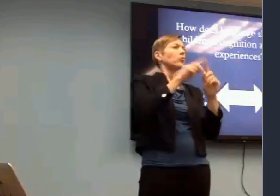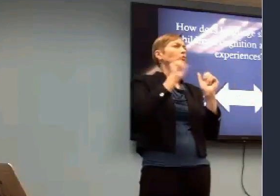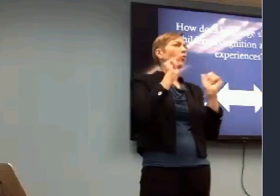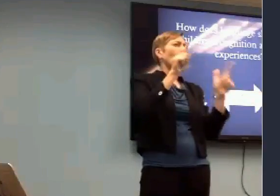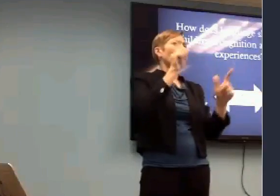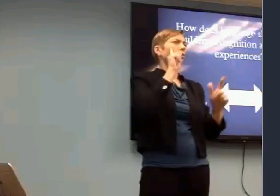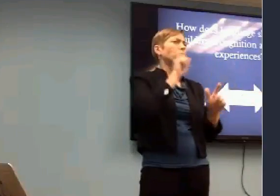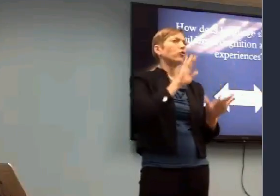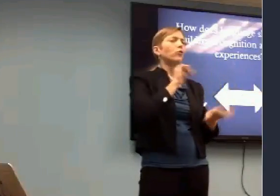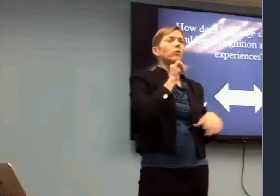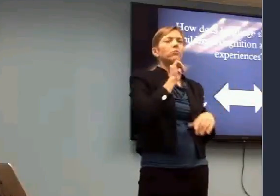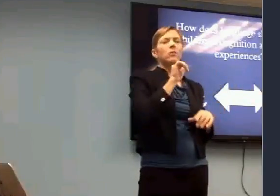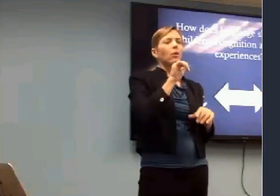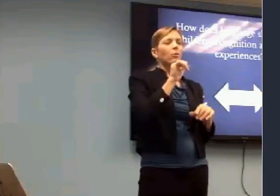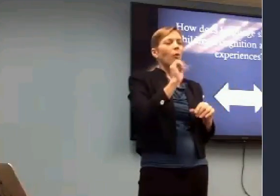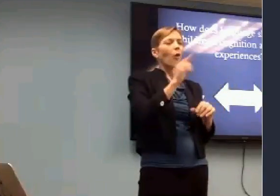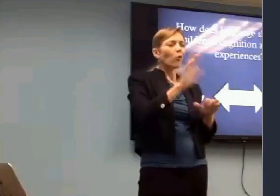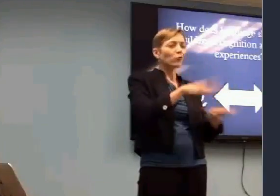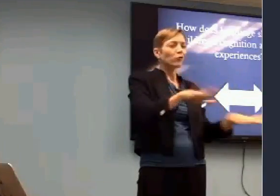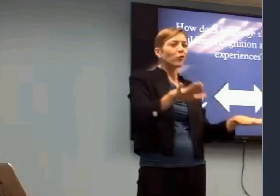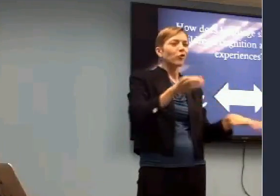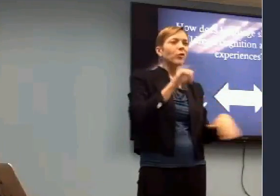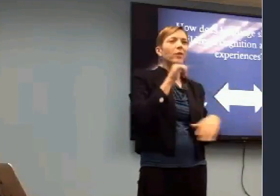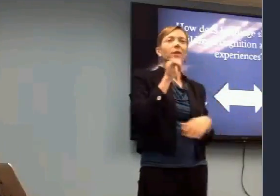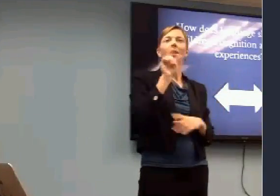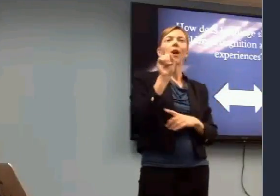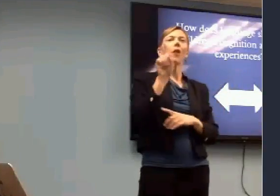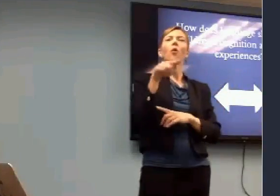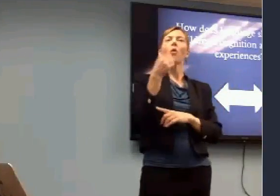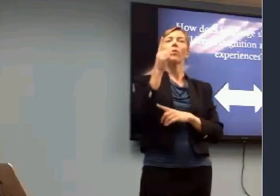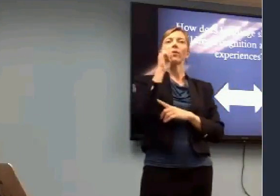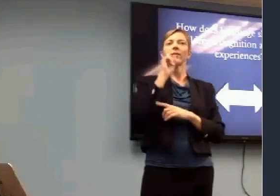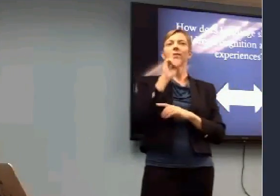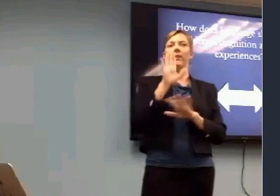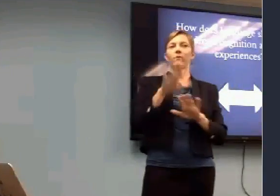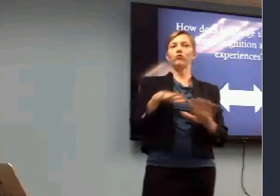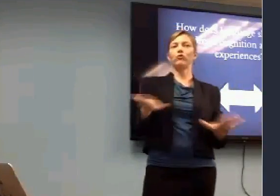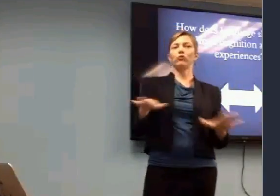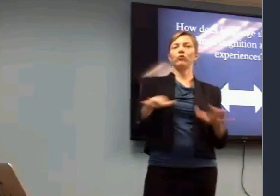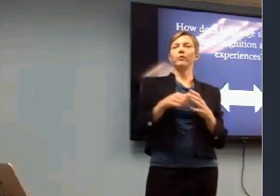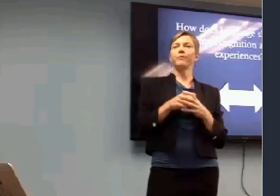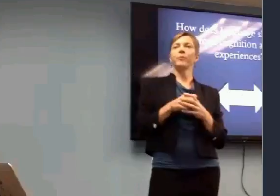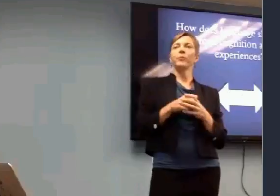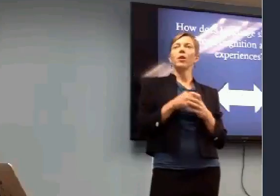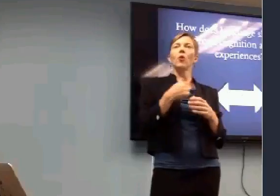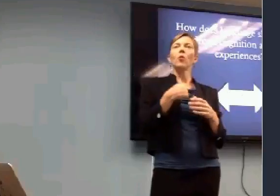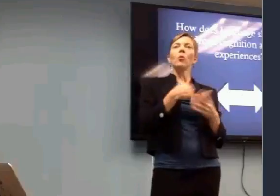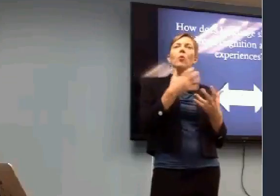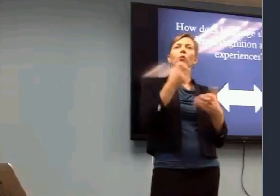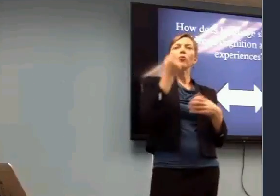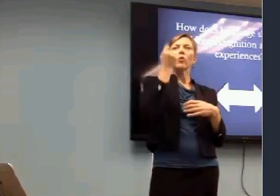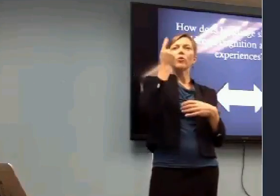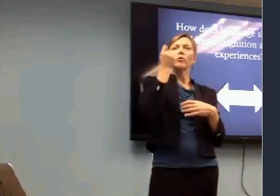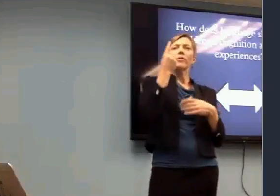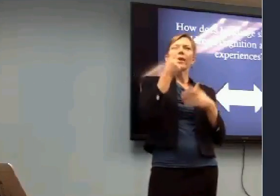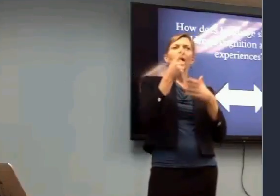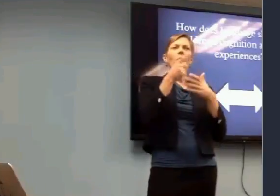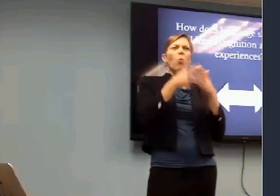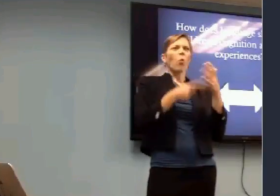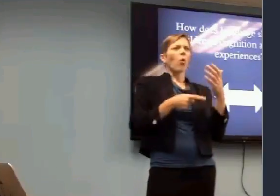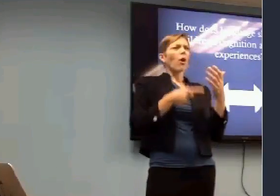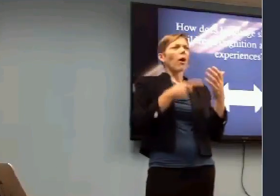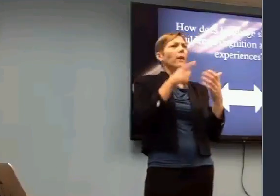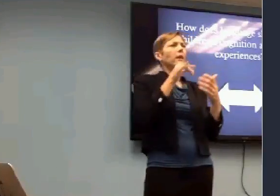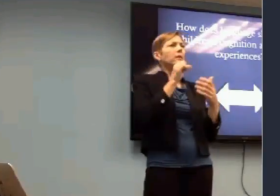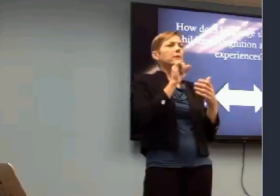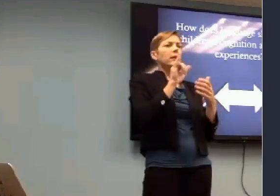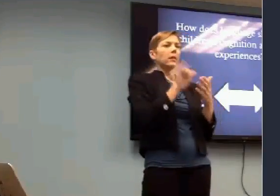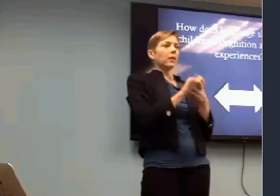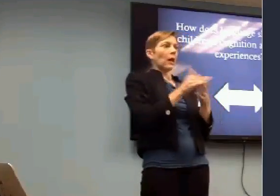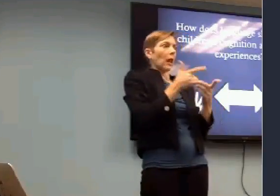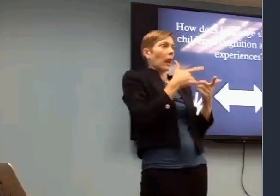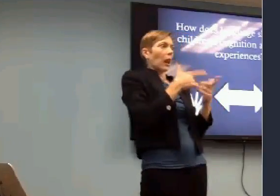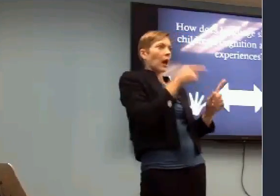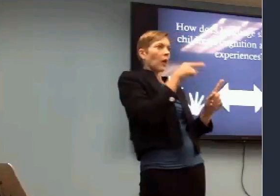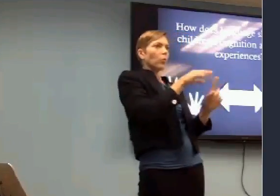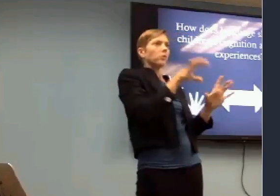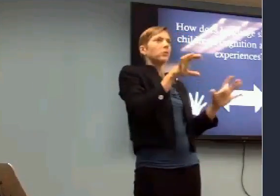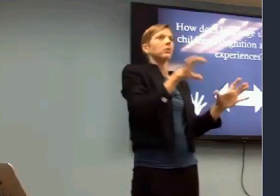question is broadly applicable to all children, not only deaf children. And in